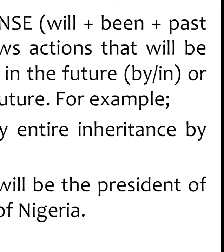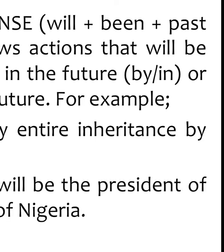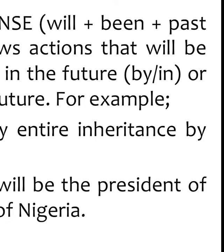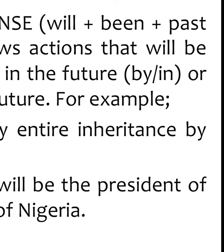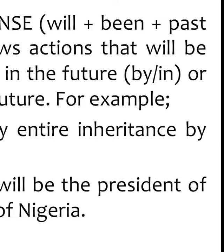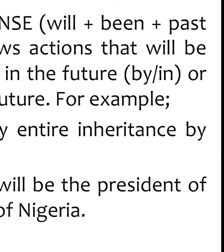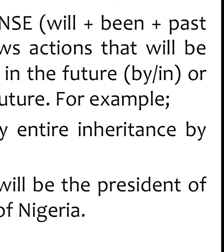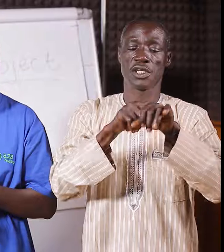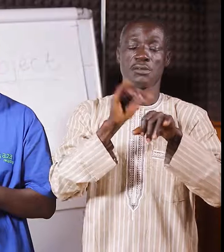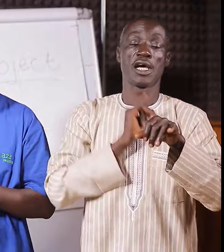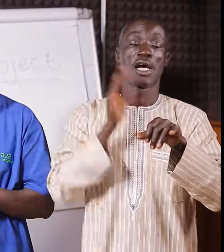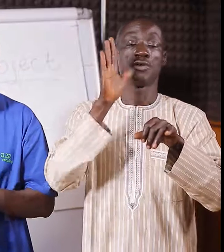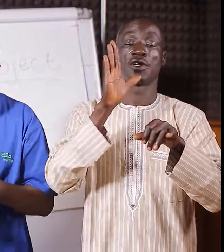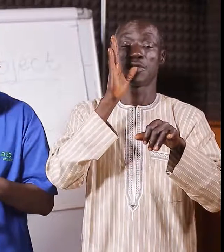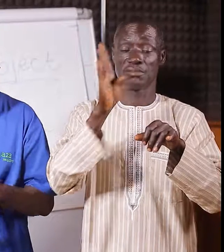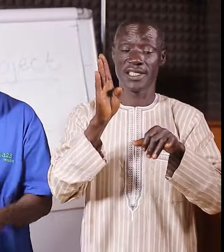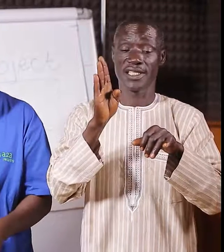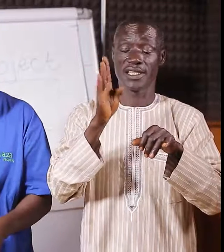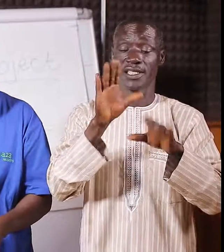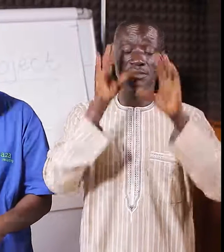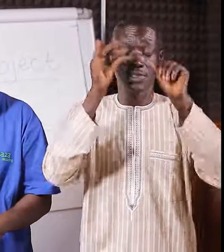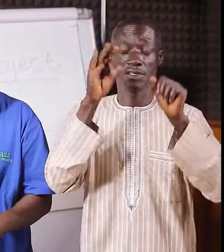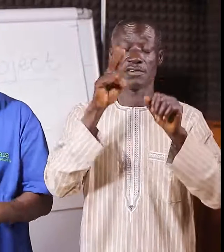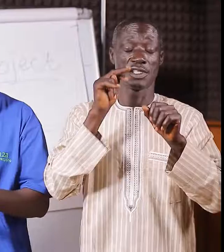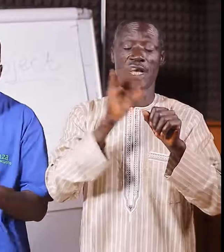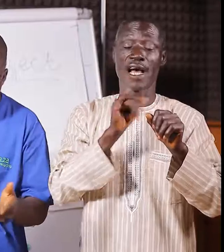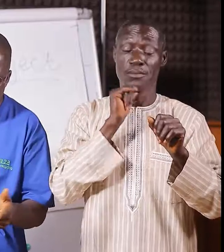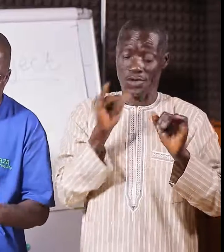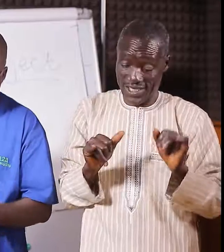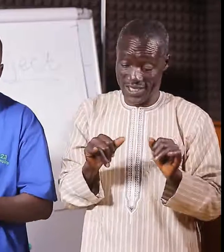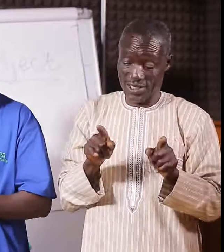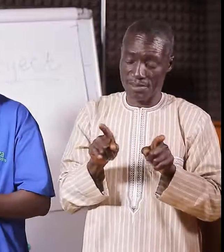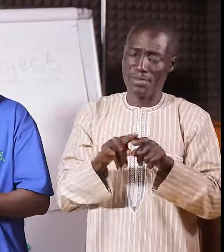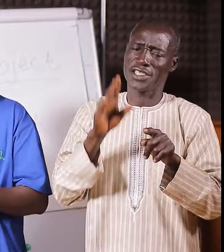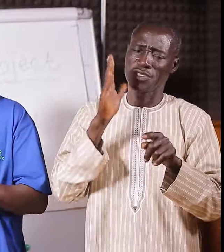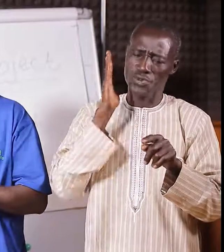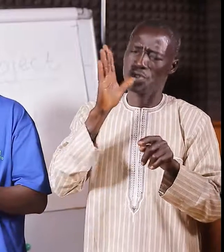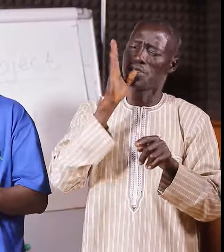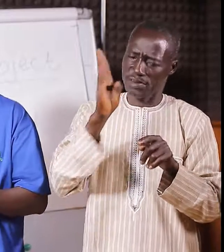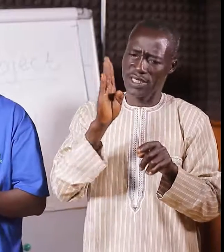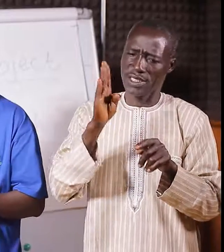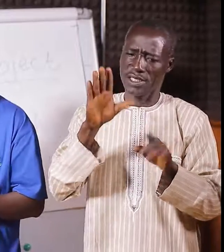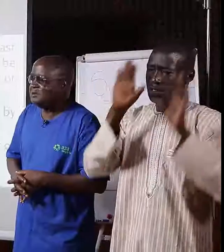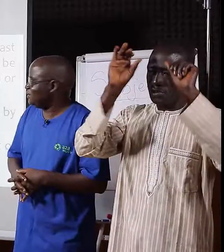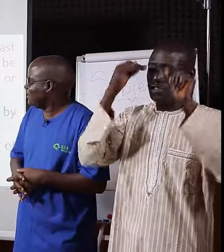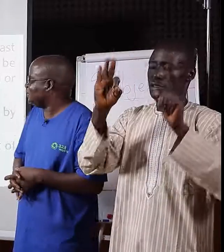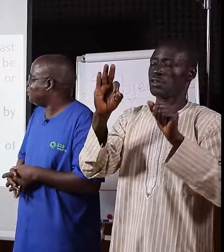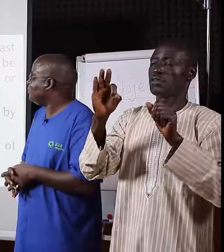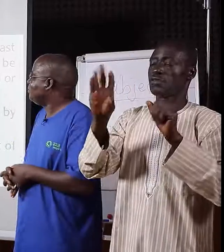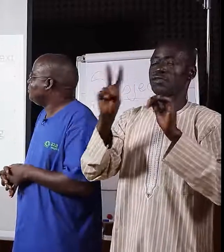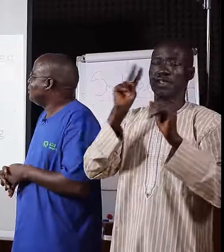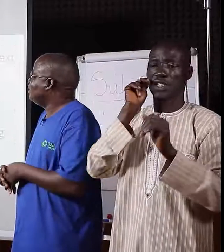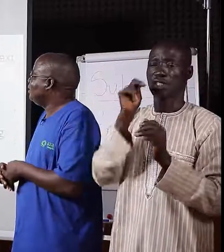time, I will be. I am not yet, but will be the President of the Federal Republic of